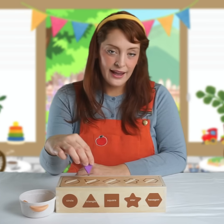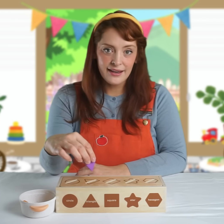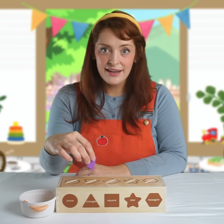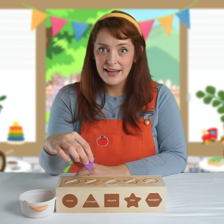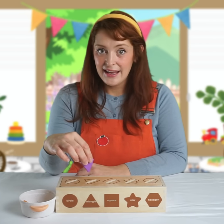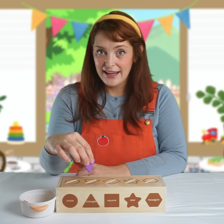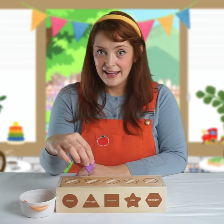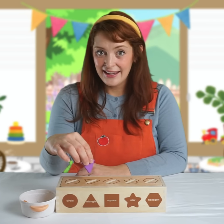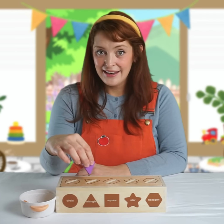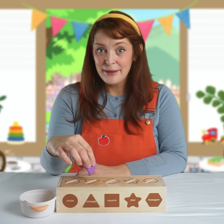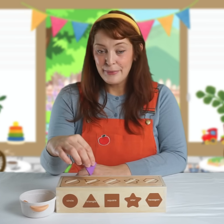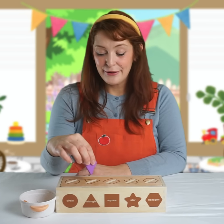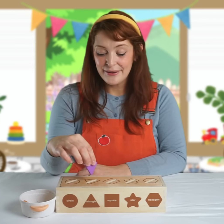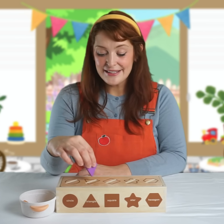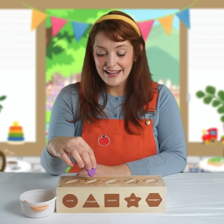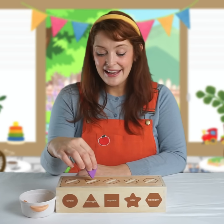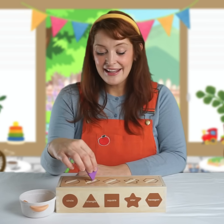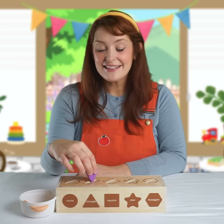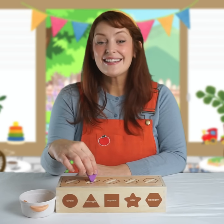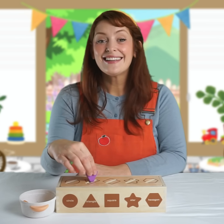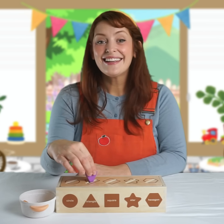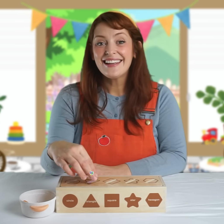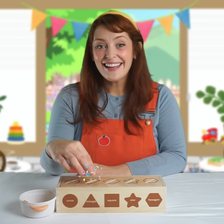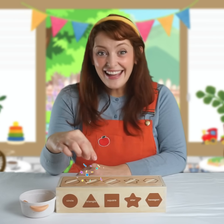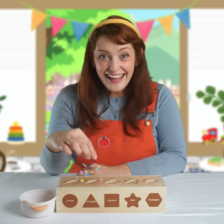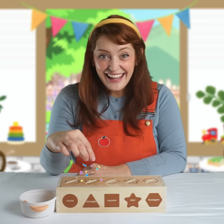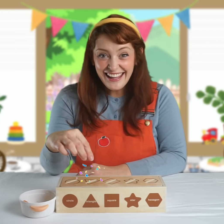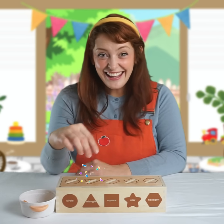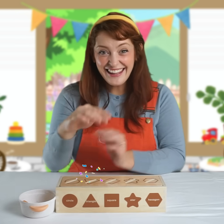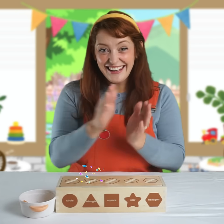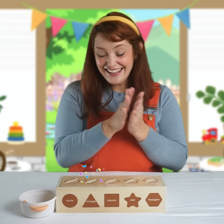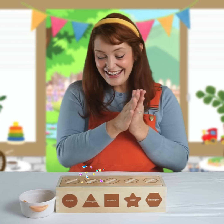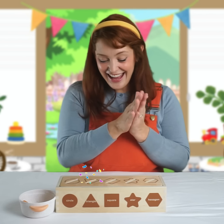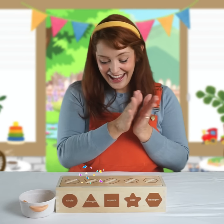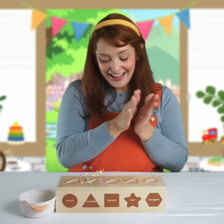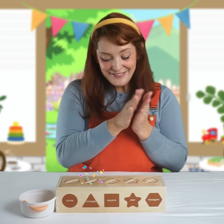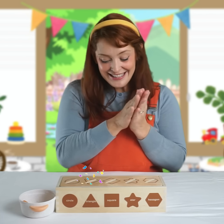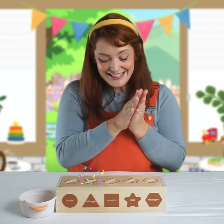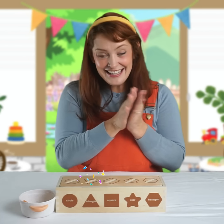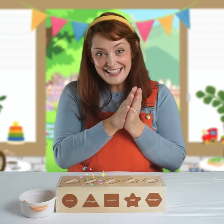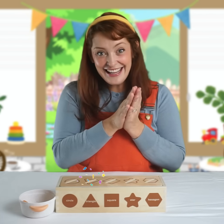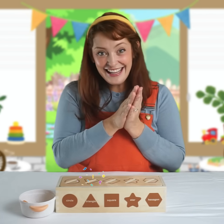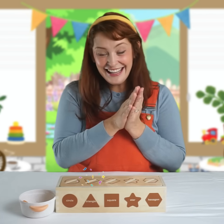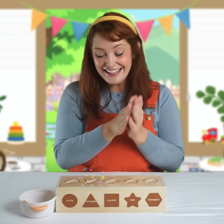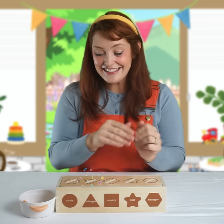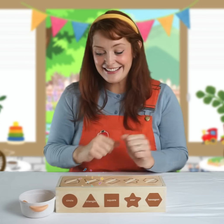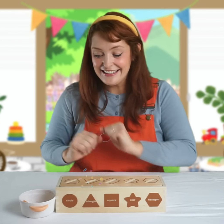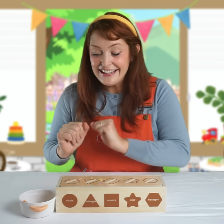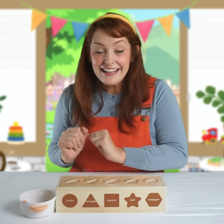In, put it in. Yay, we did it. Let's